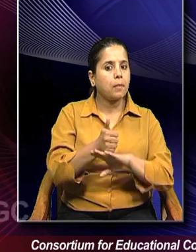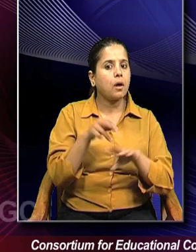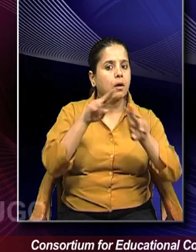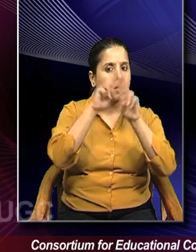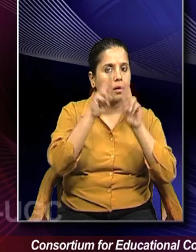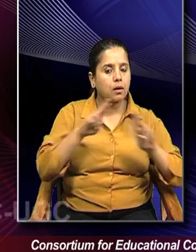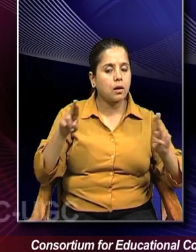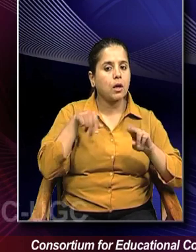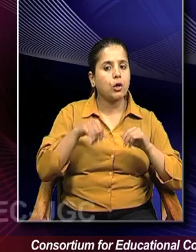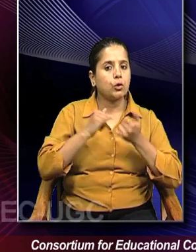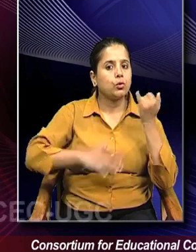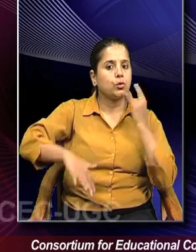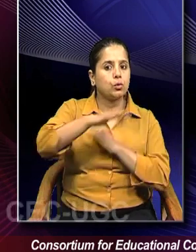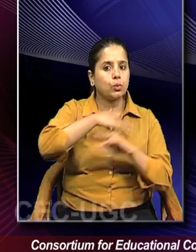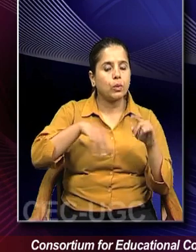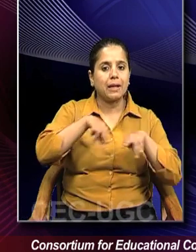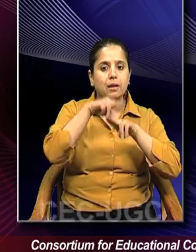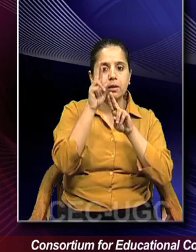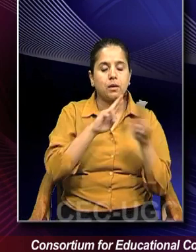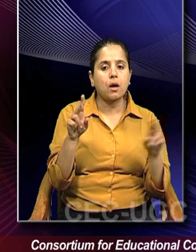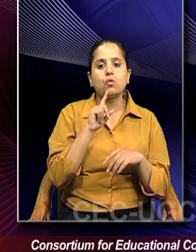international society or international order.